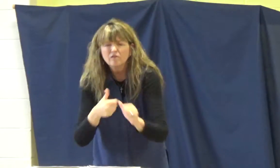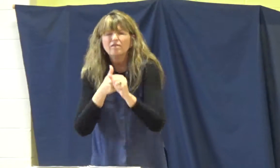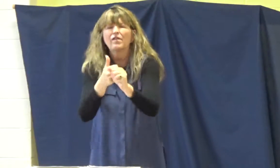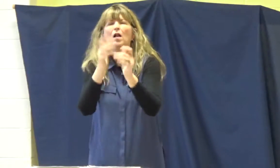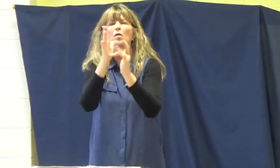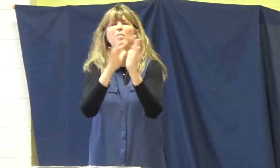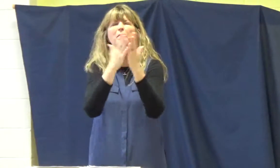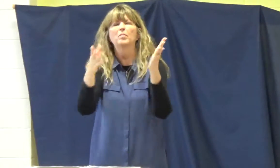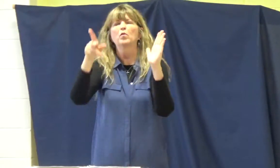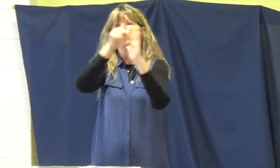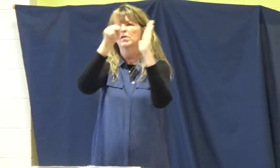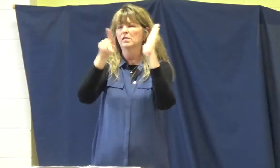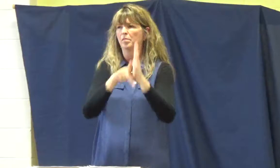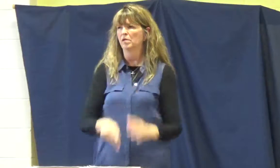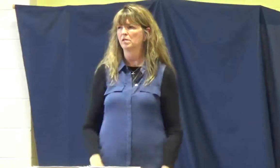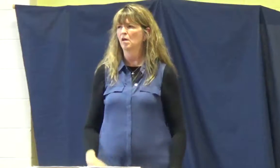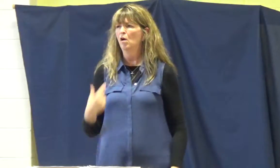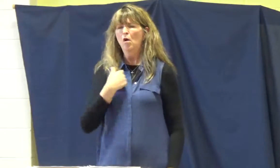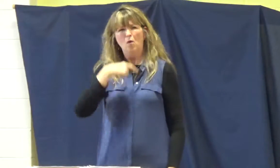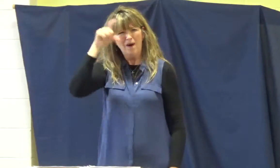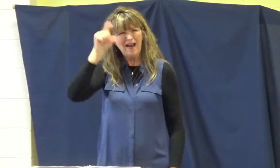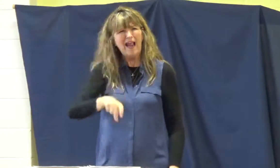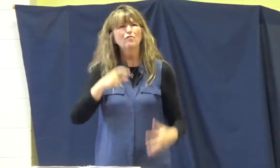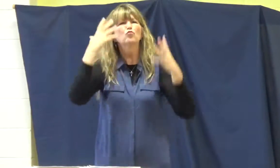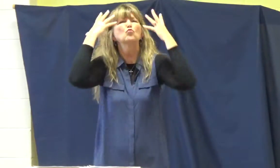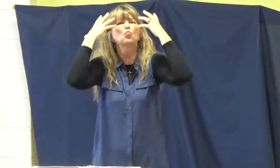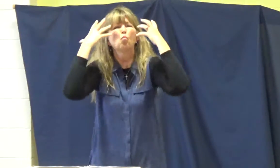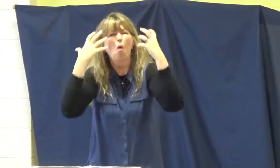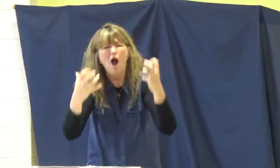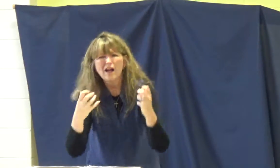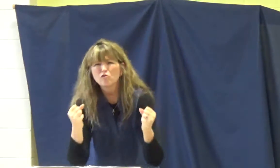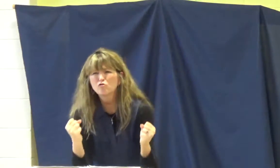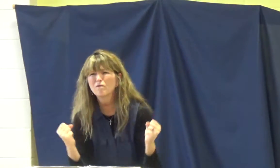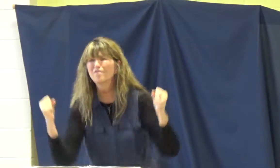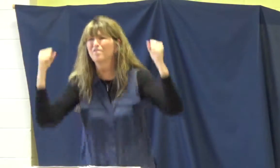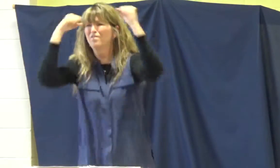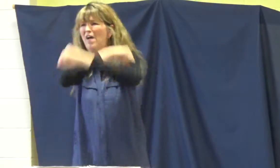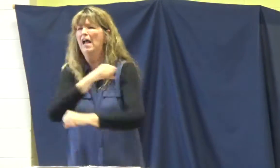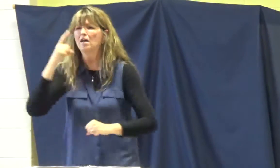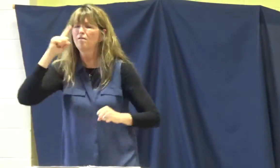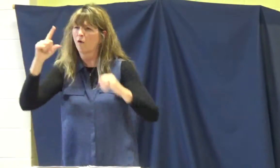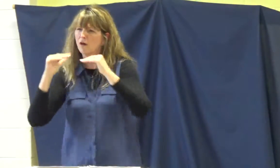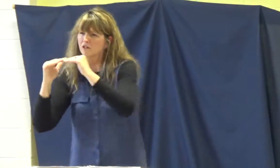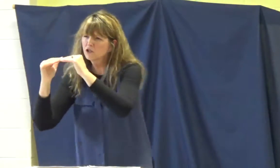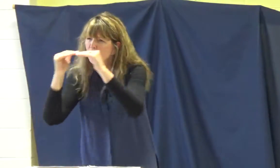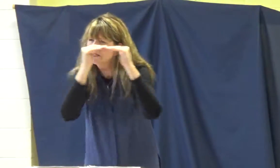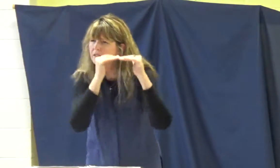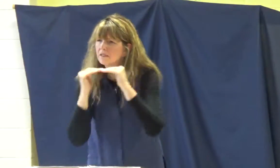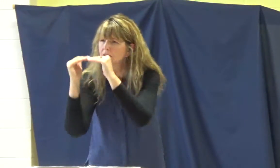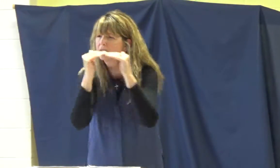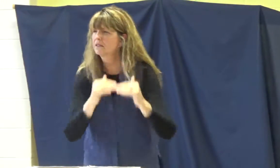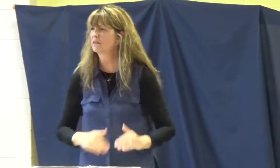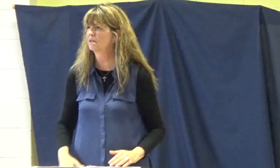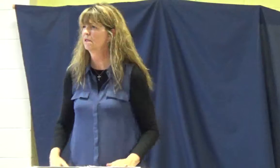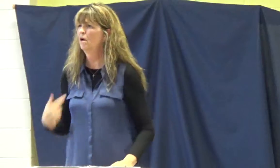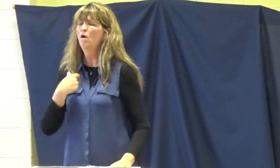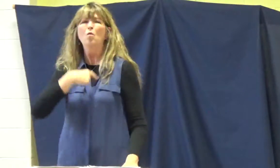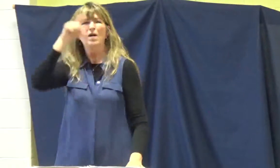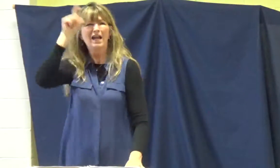want to follow biblical principles. We have to want to fight for justice.